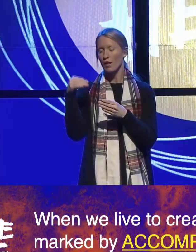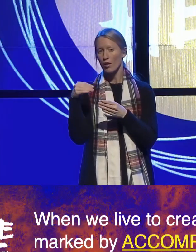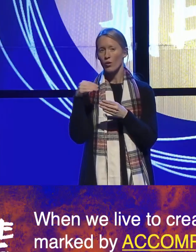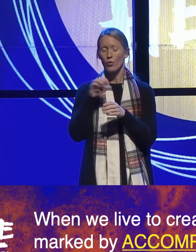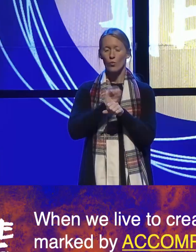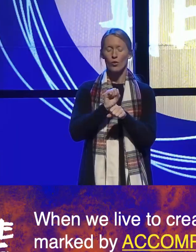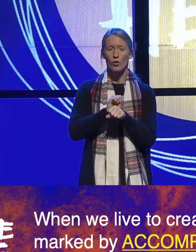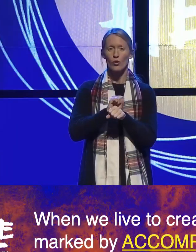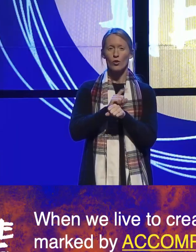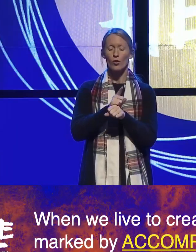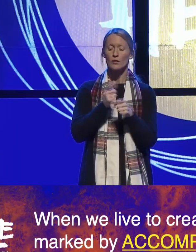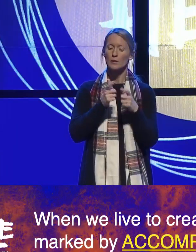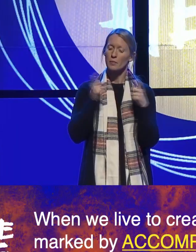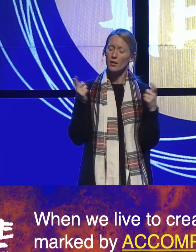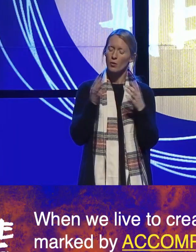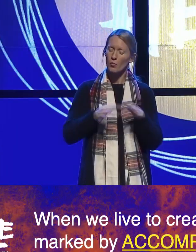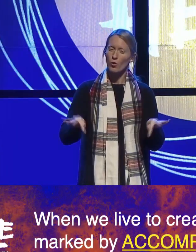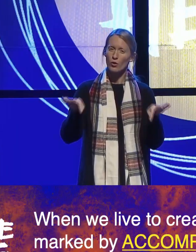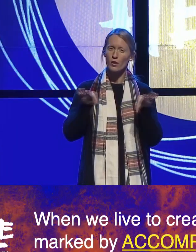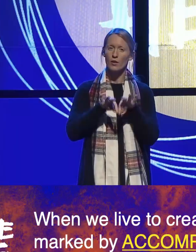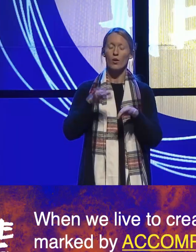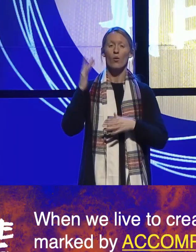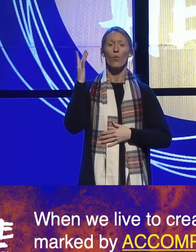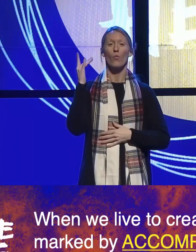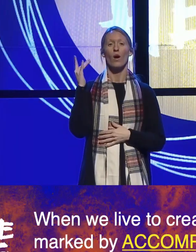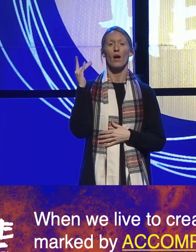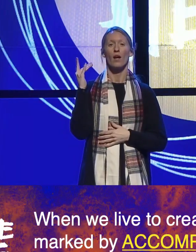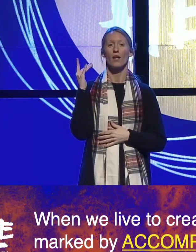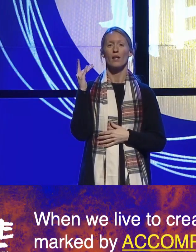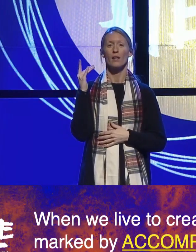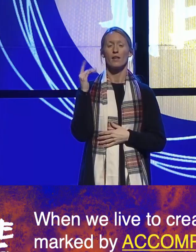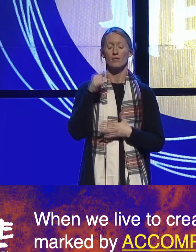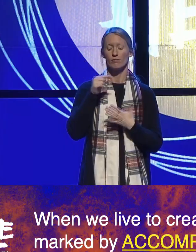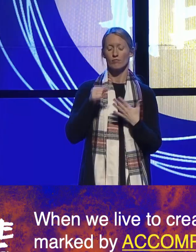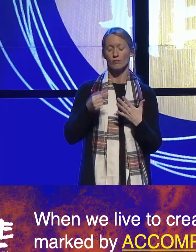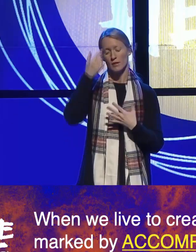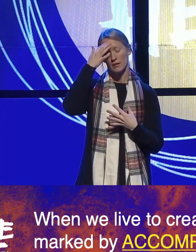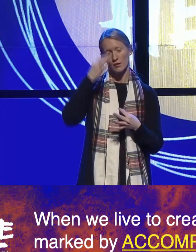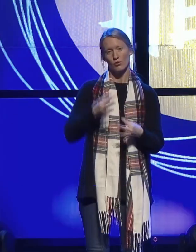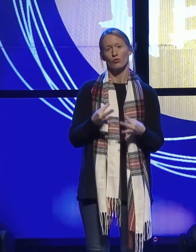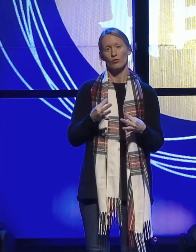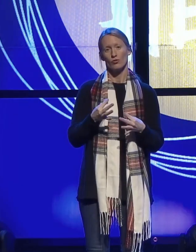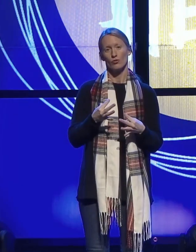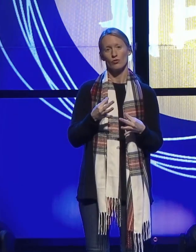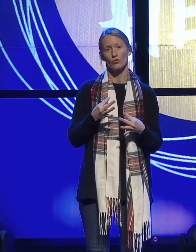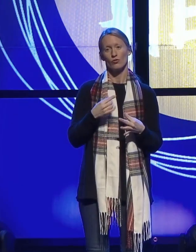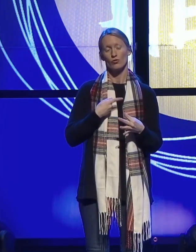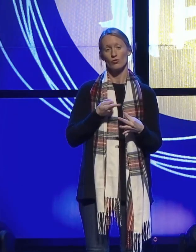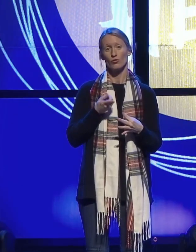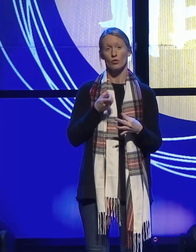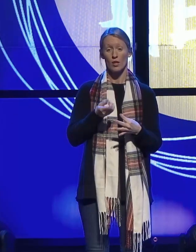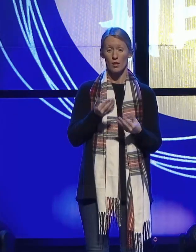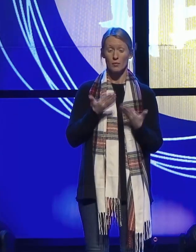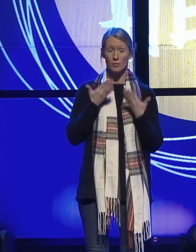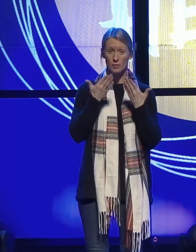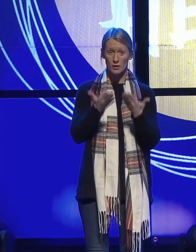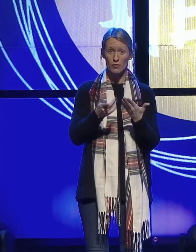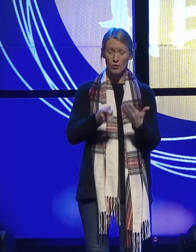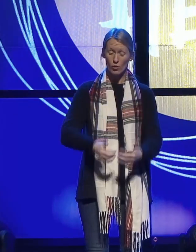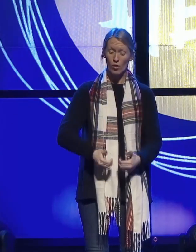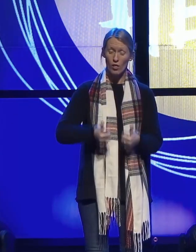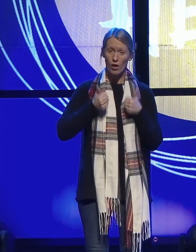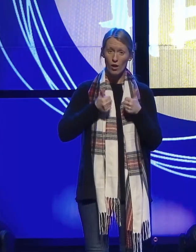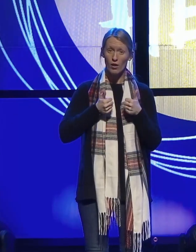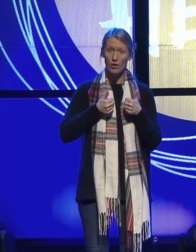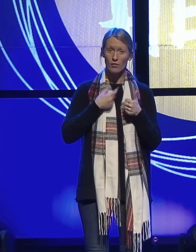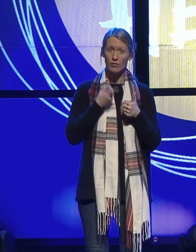It's the why. Why so many decisions we make. I mentioned earlier that Jesus said, I've come to give you life and that you might have it